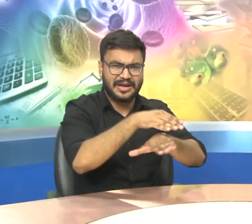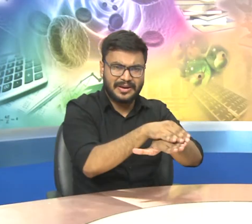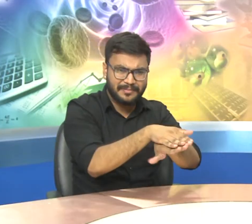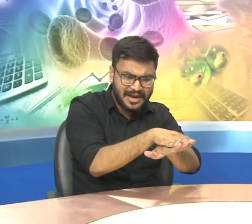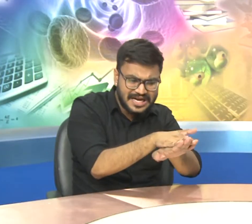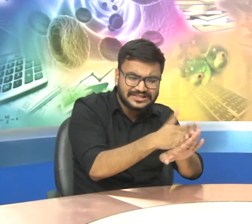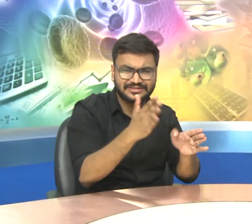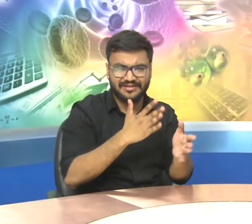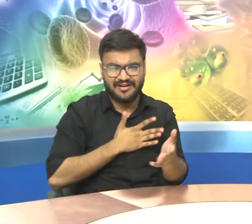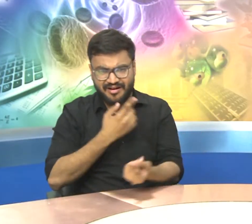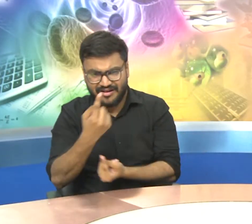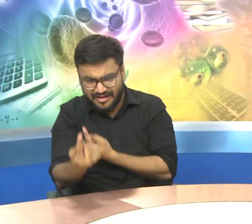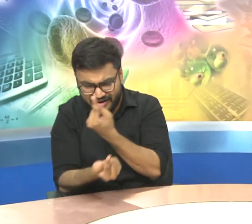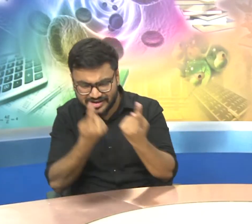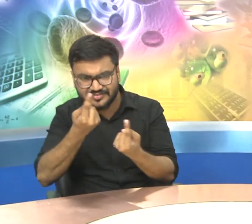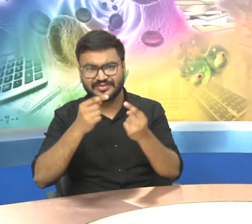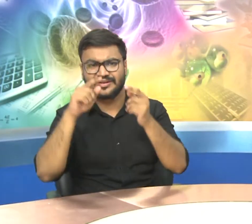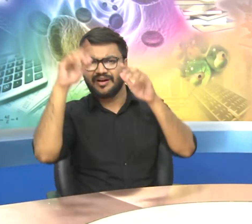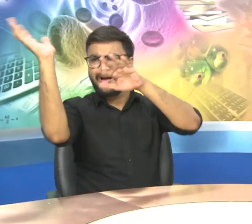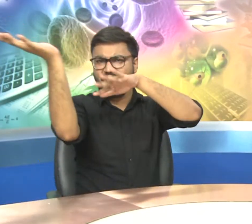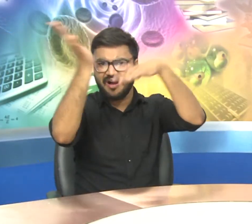an ecosystem.